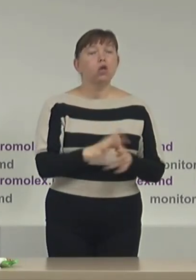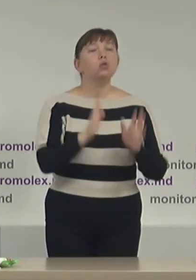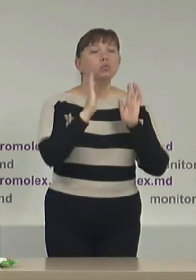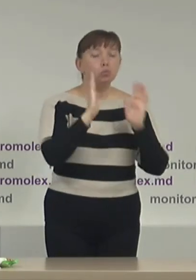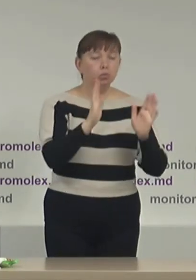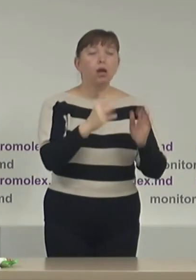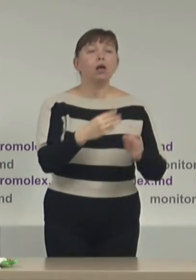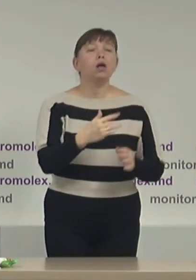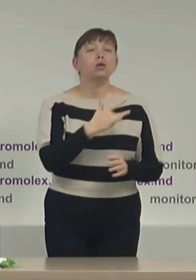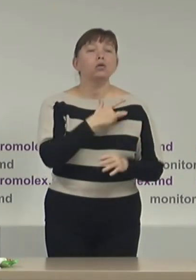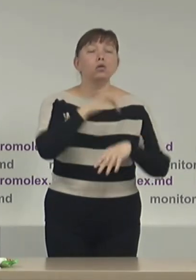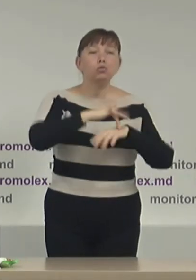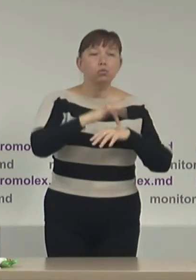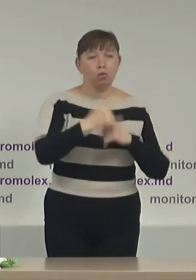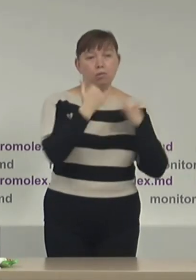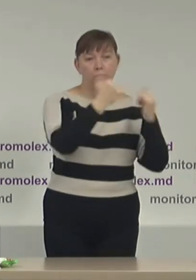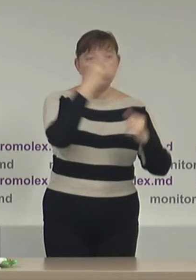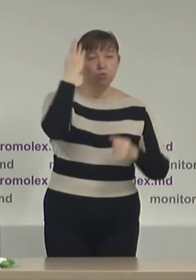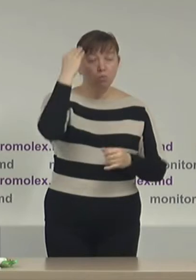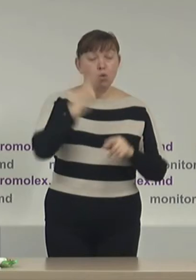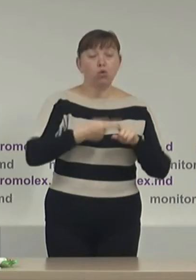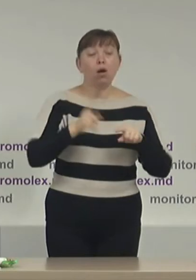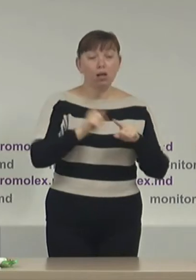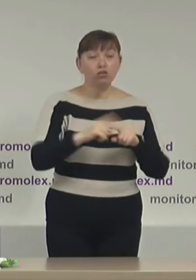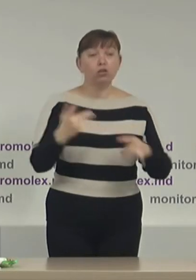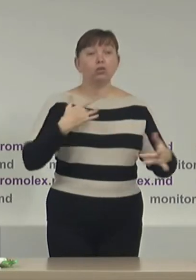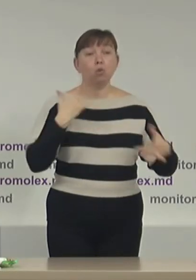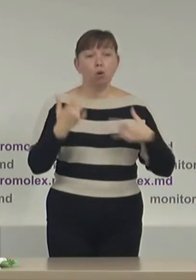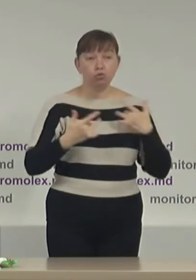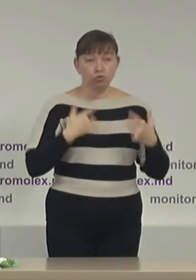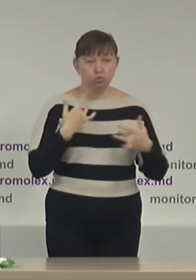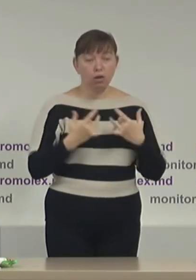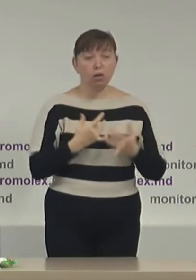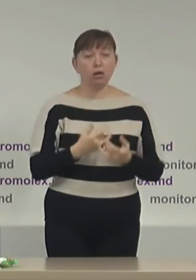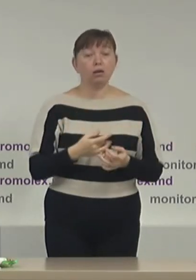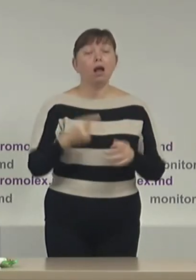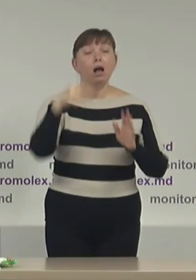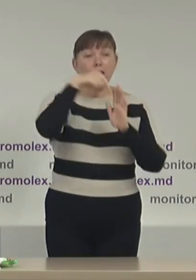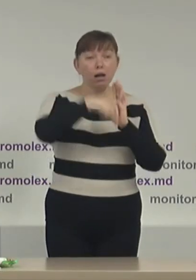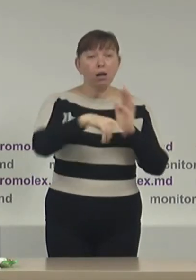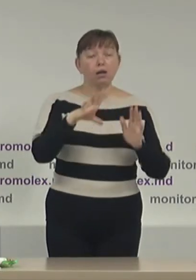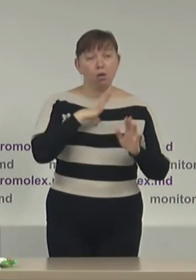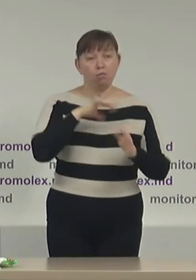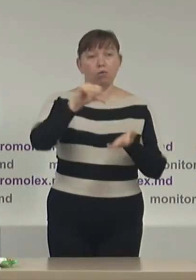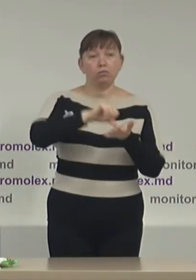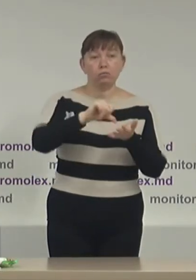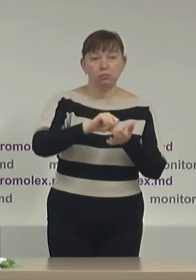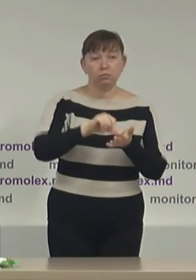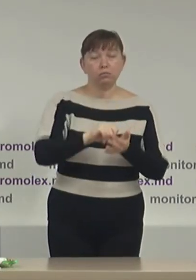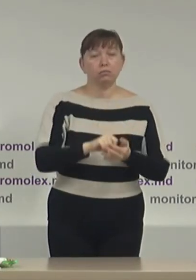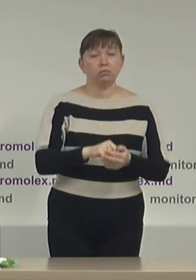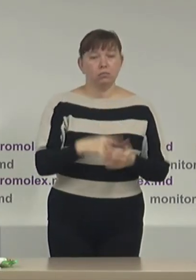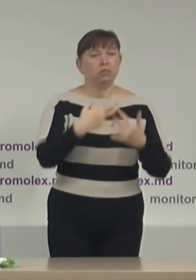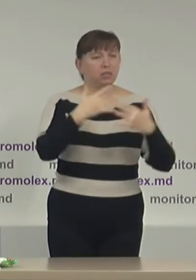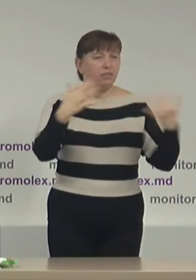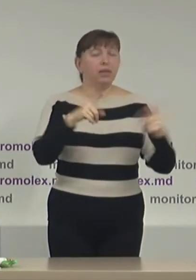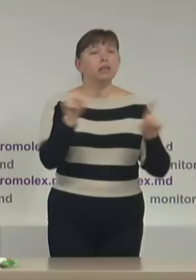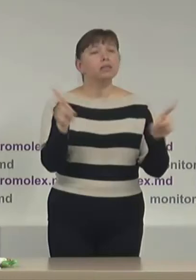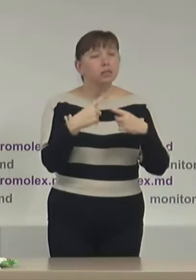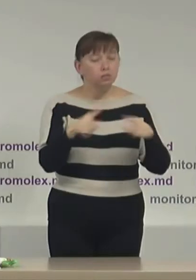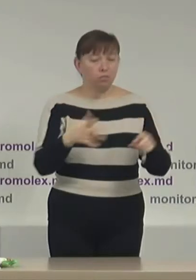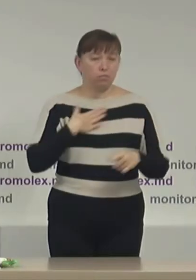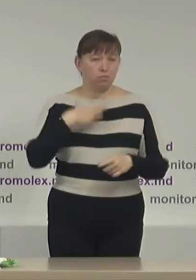which is called Dor for Moldova or Longing for Moldova, and